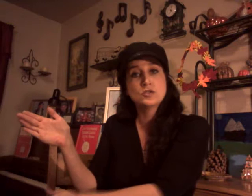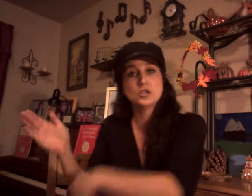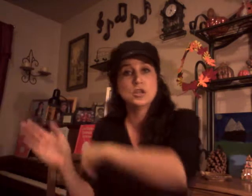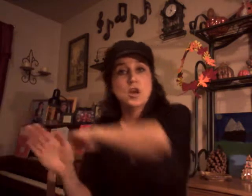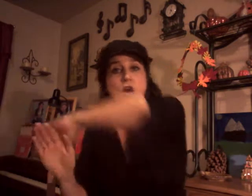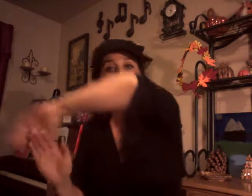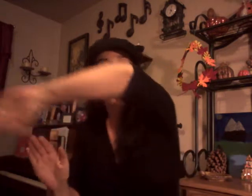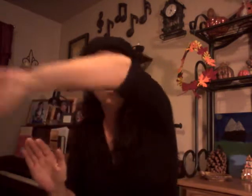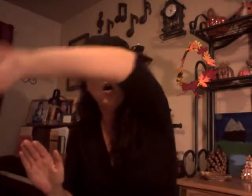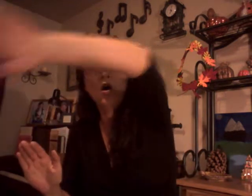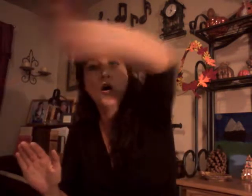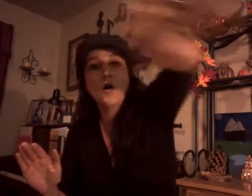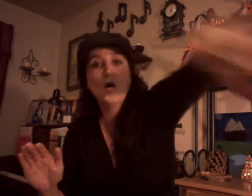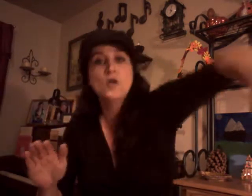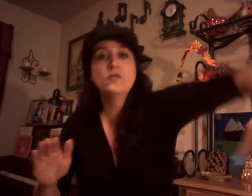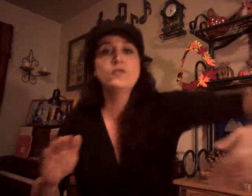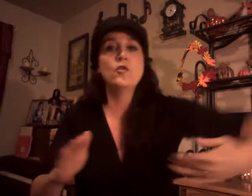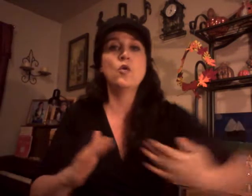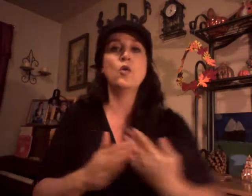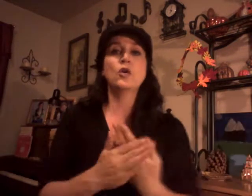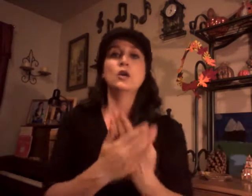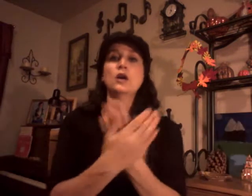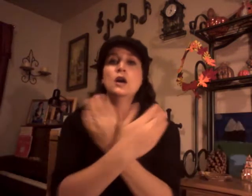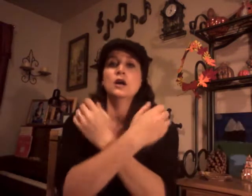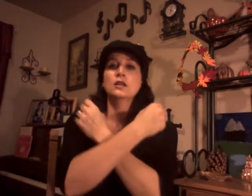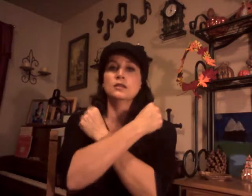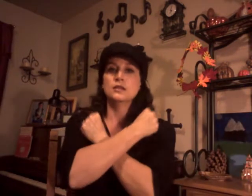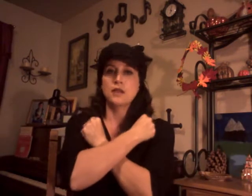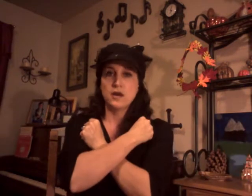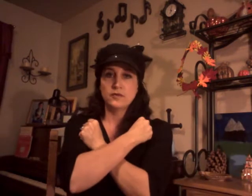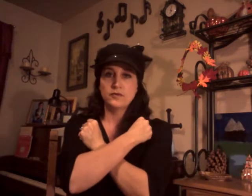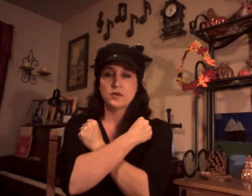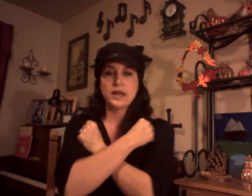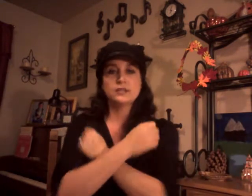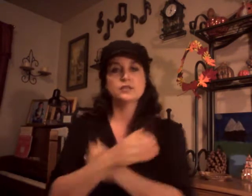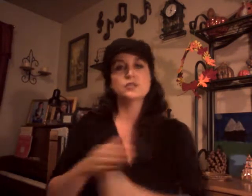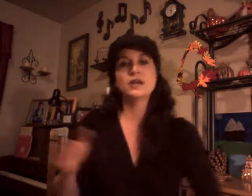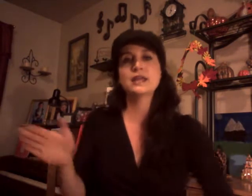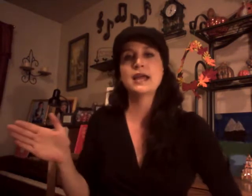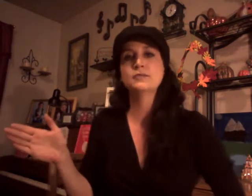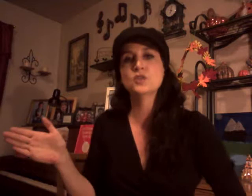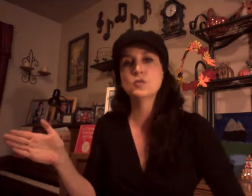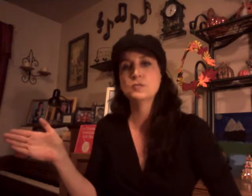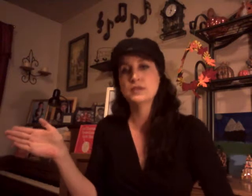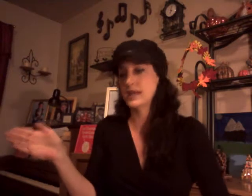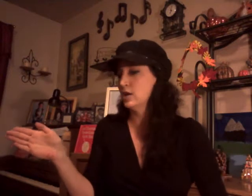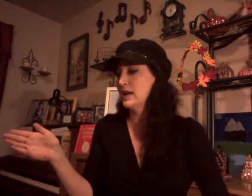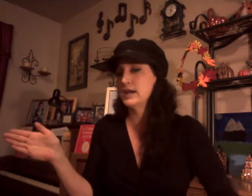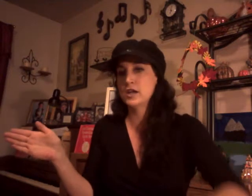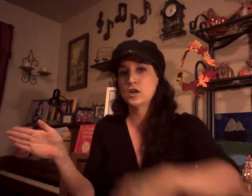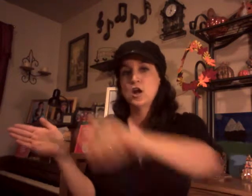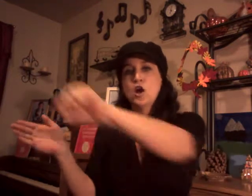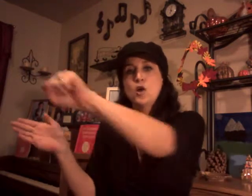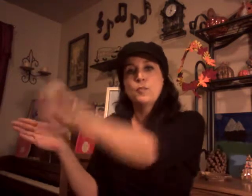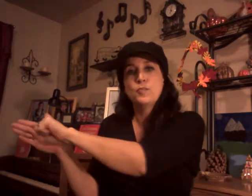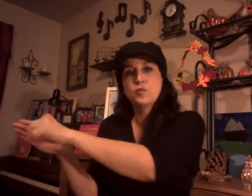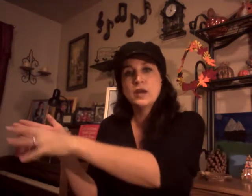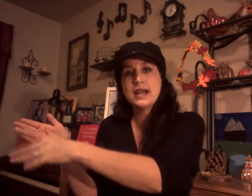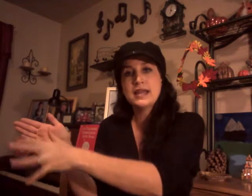out, all for love. Okay, so let's do that again. So we're taking our hand here,